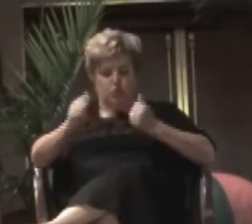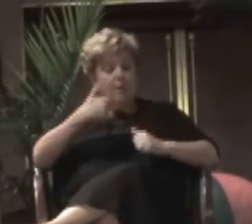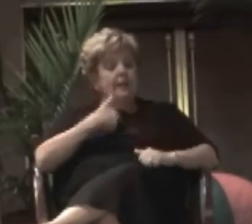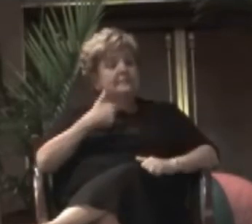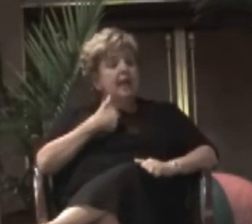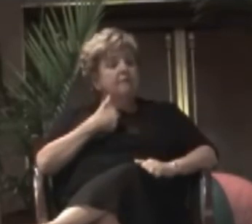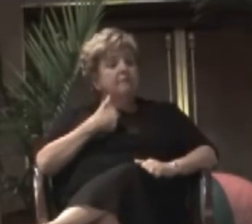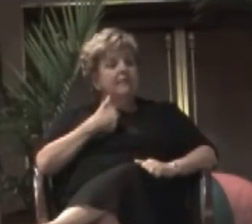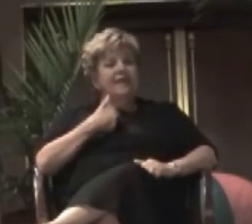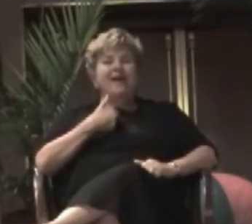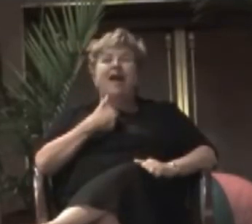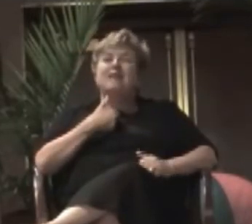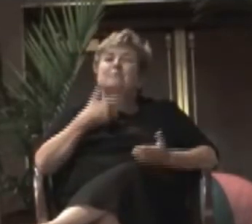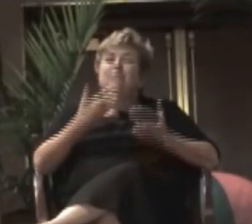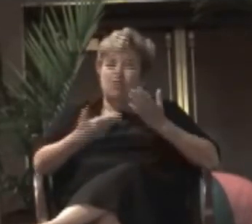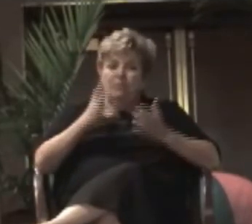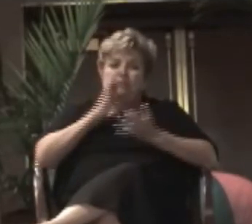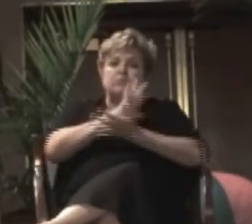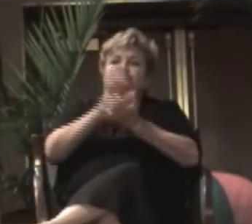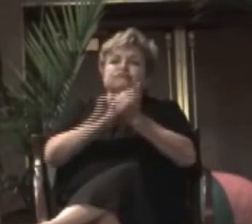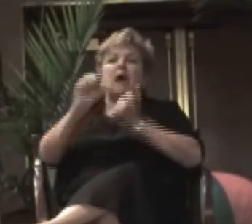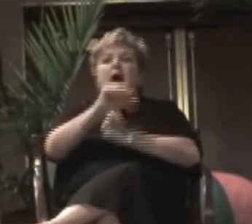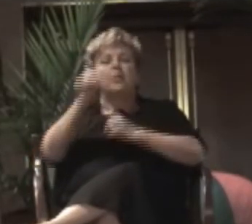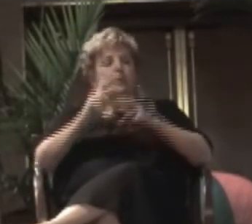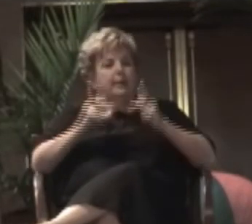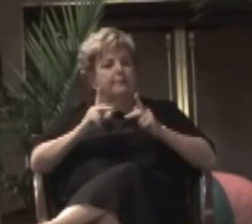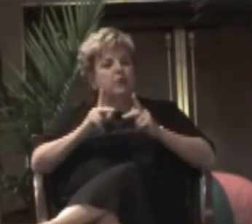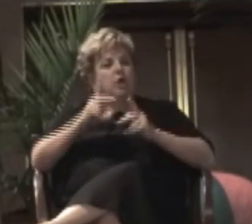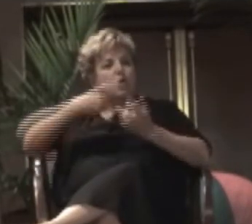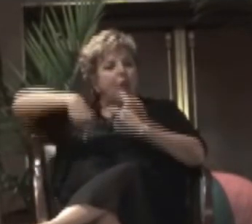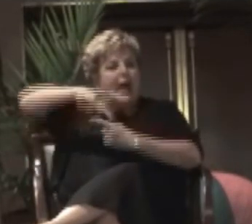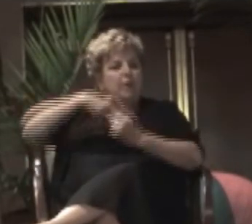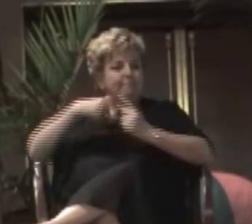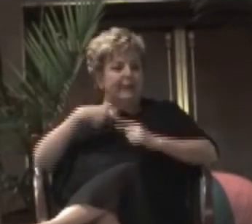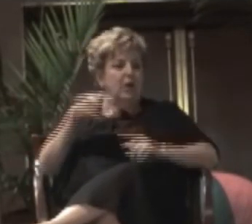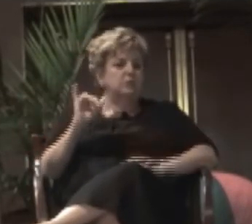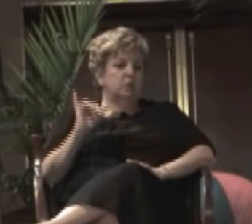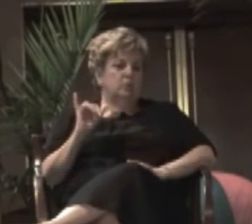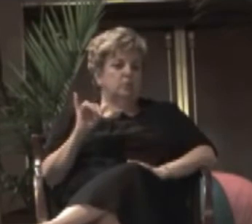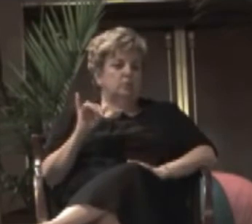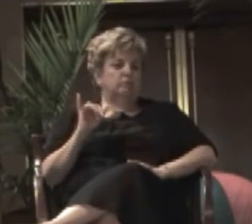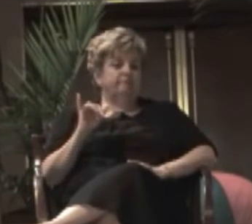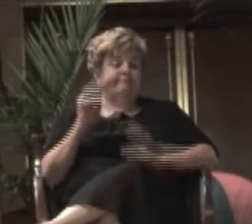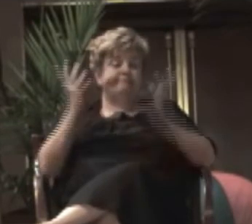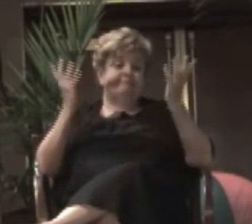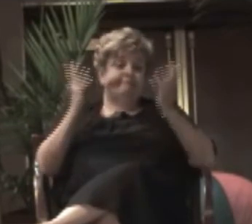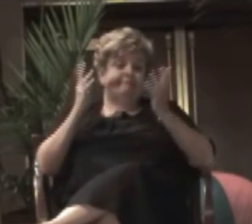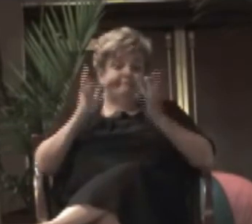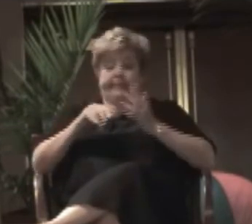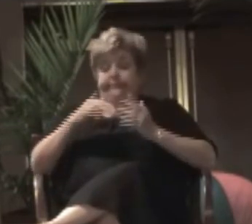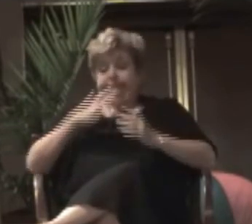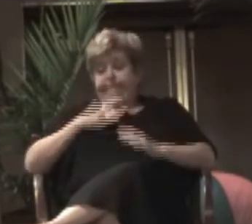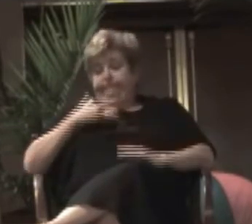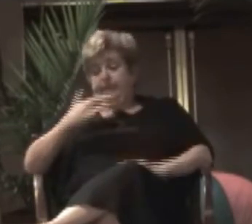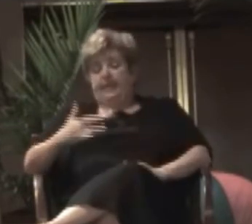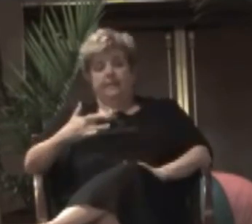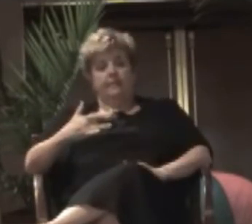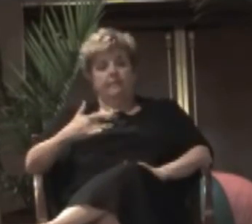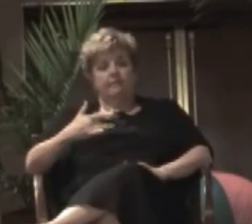to people around me. And it's just the nature of the illness with a guy like me. And so I lost that ability to control.